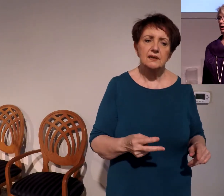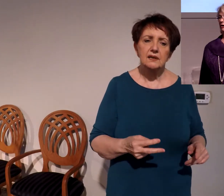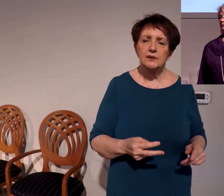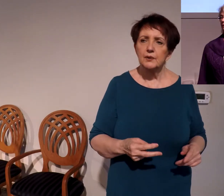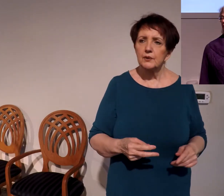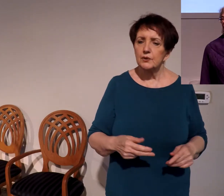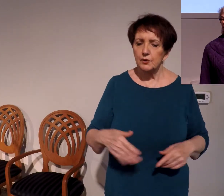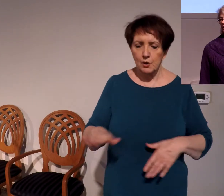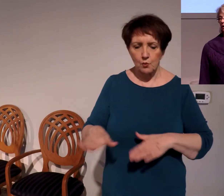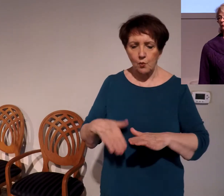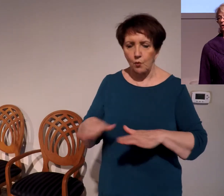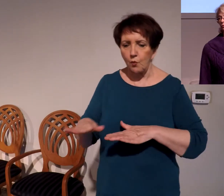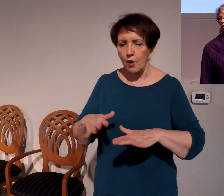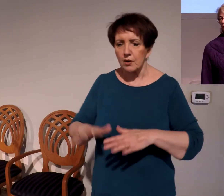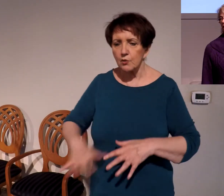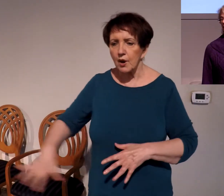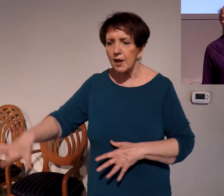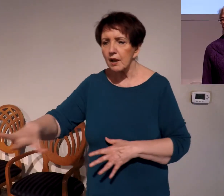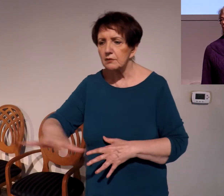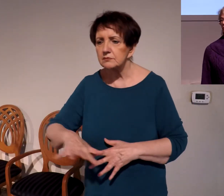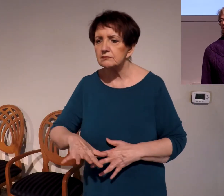walk around. We can